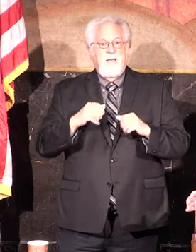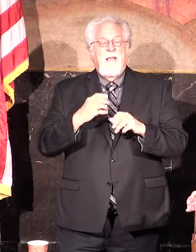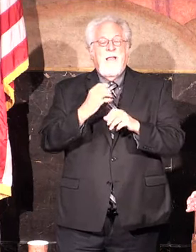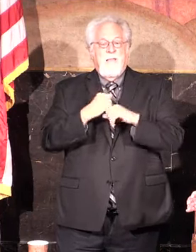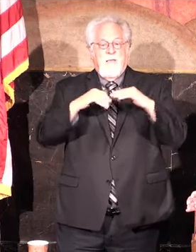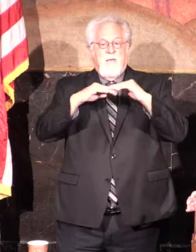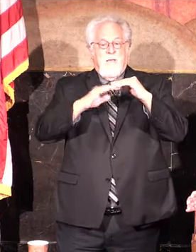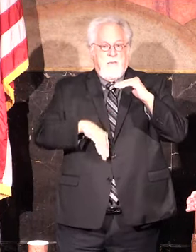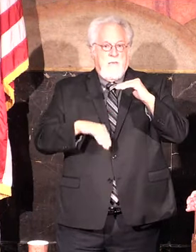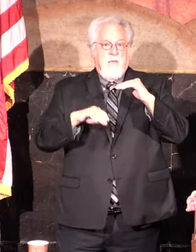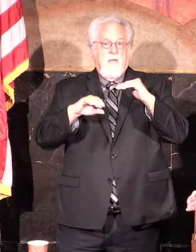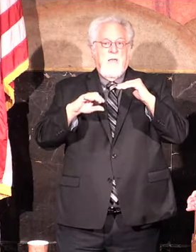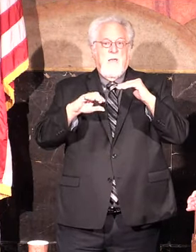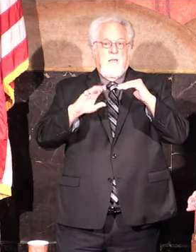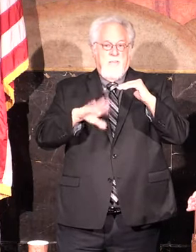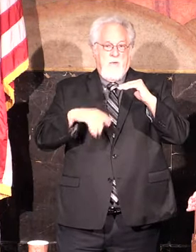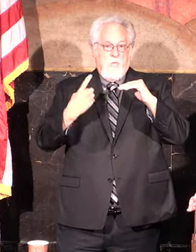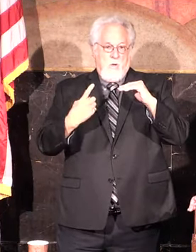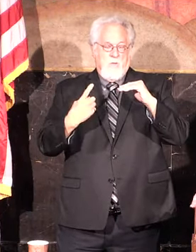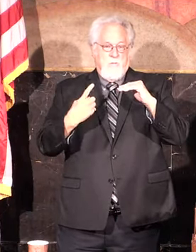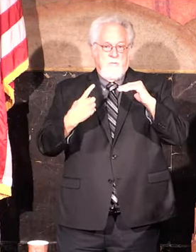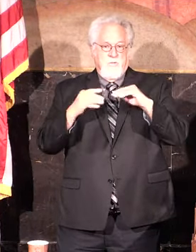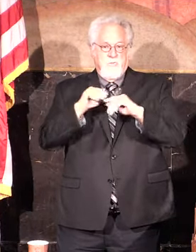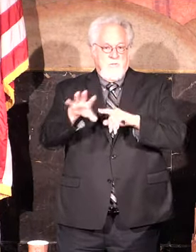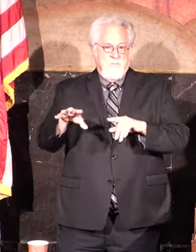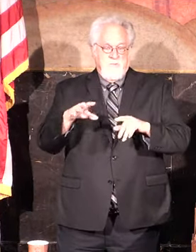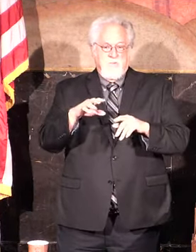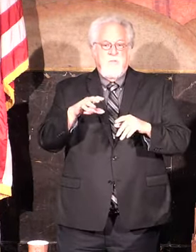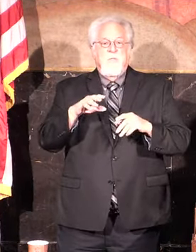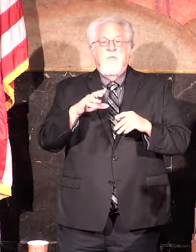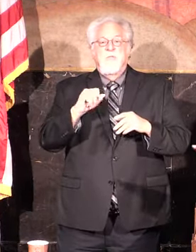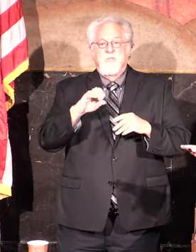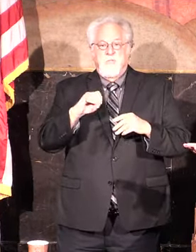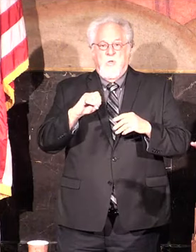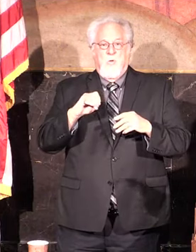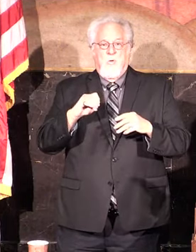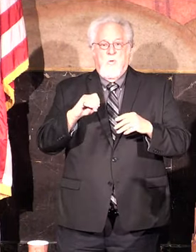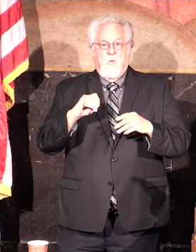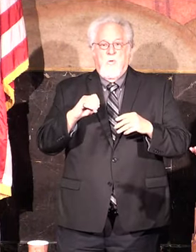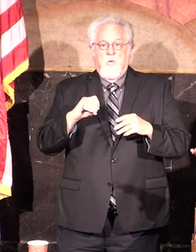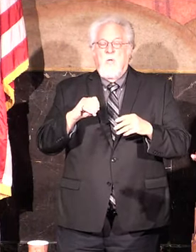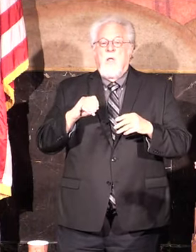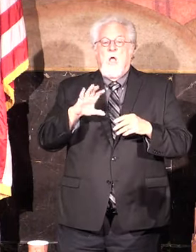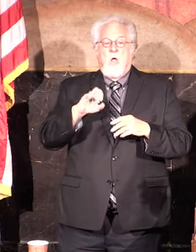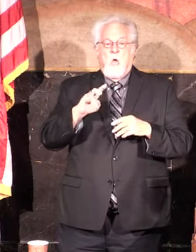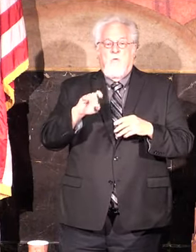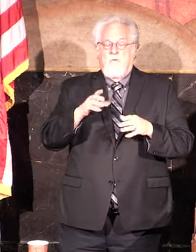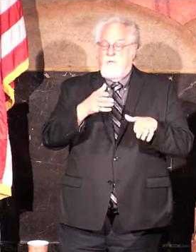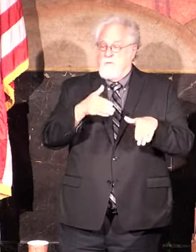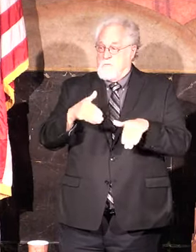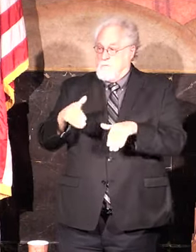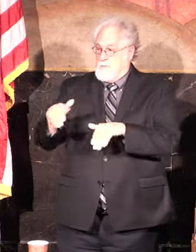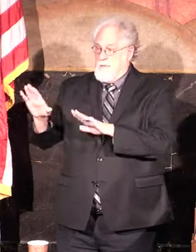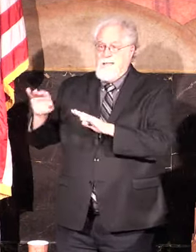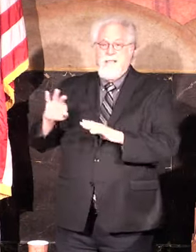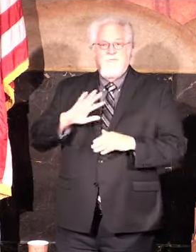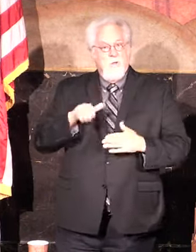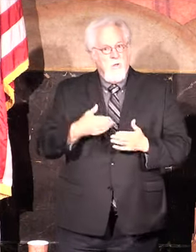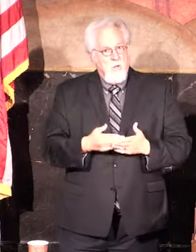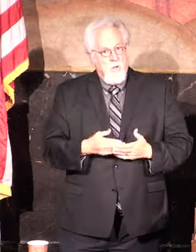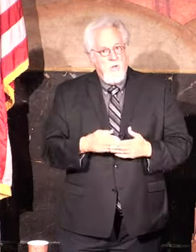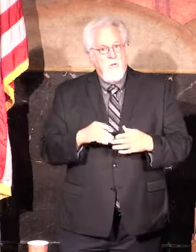rate of less than one, so that the disease in Louisiana is on the way out, if we will just all